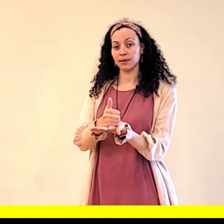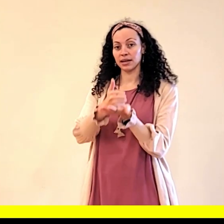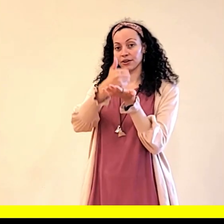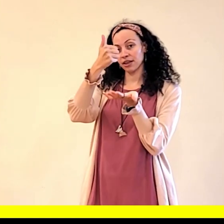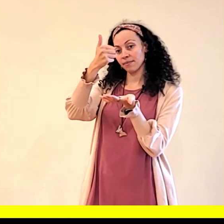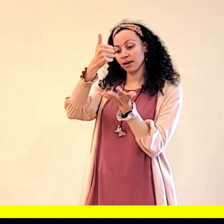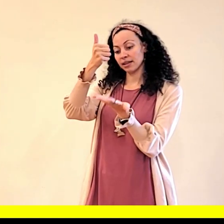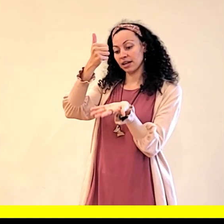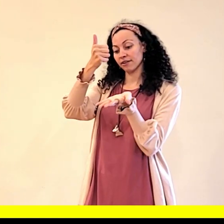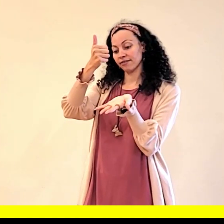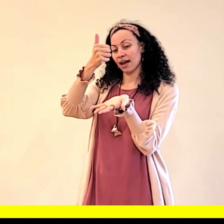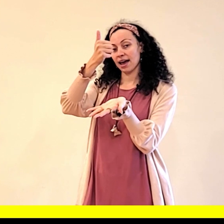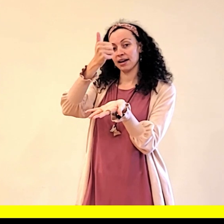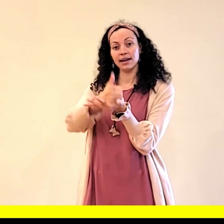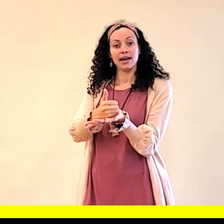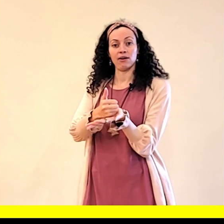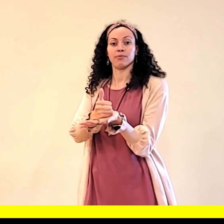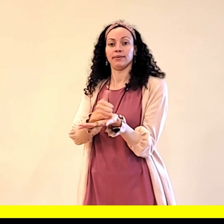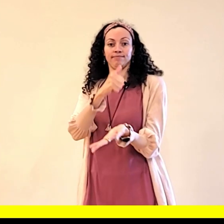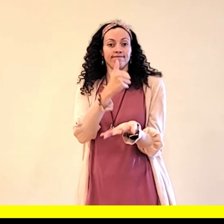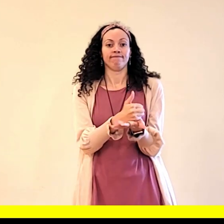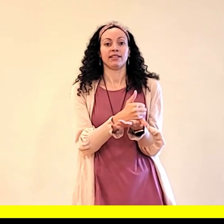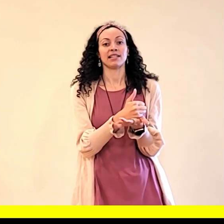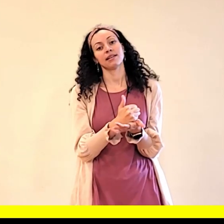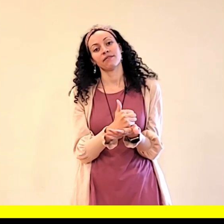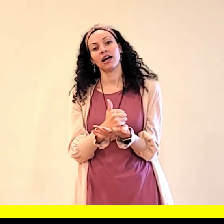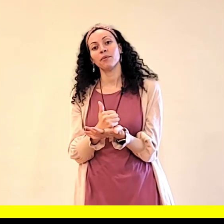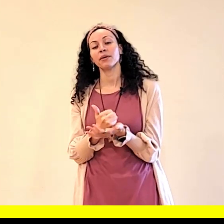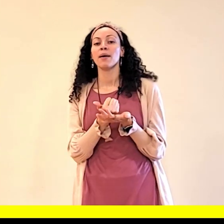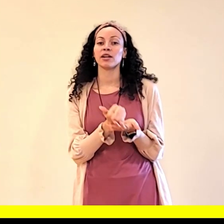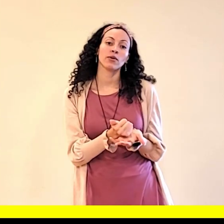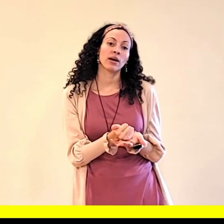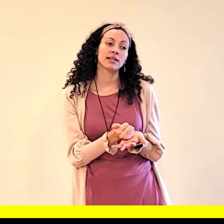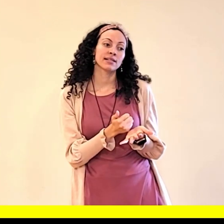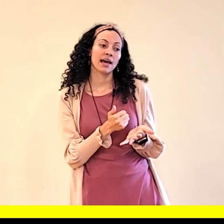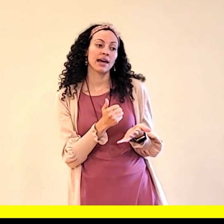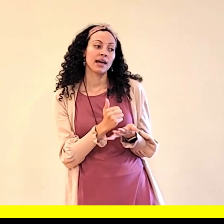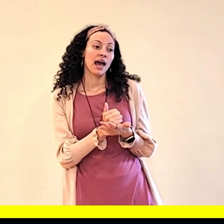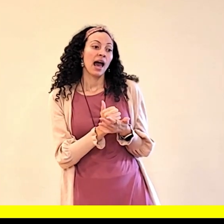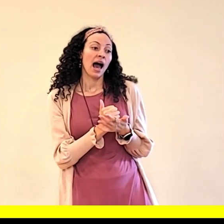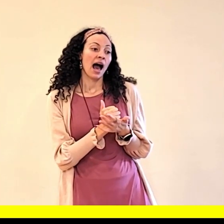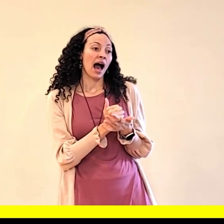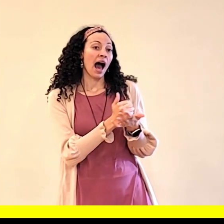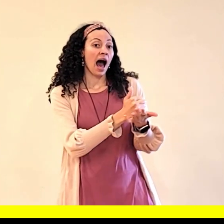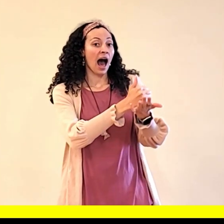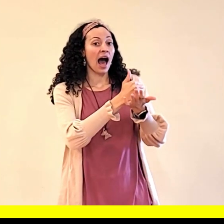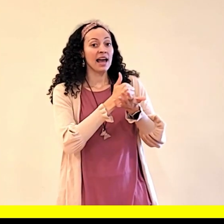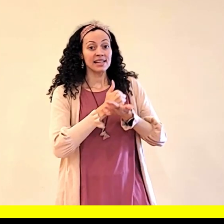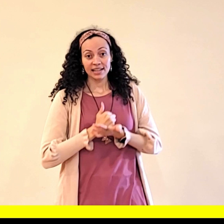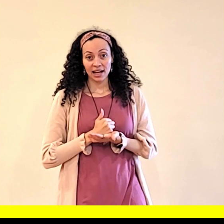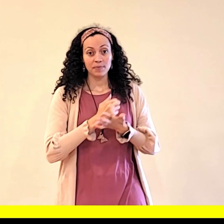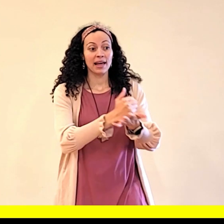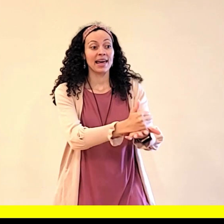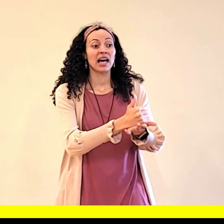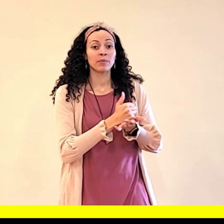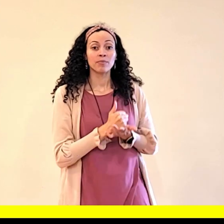just going to be your thumb and then your flat hand, help. That's a sign for help. But if you wanted to say, I